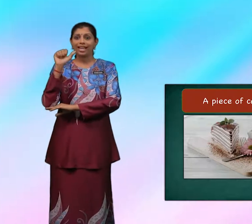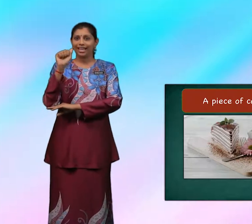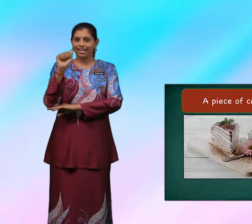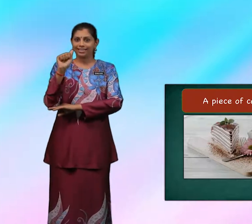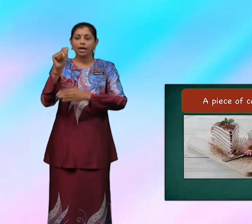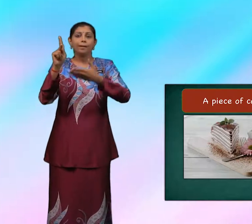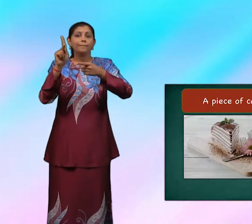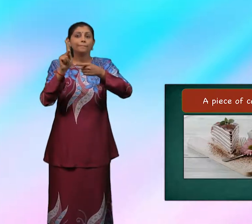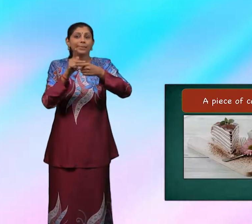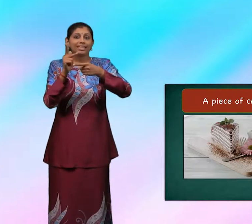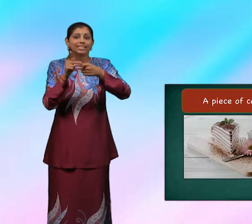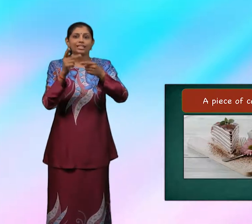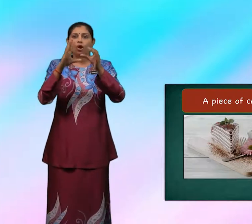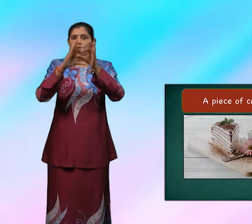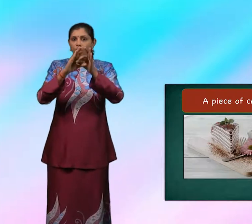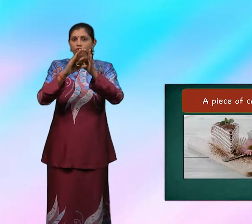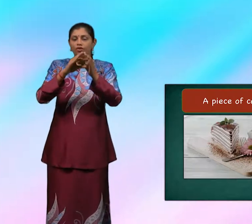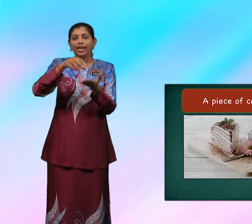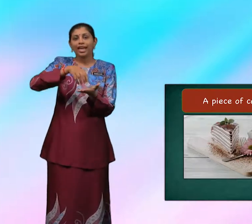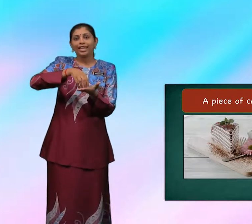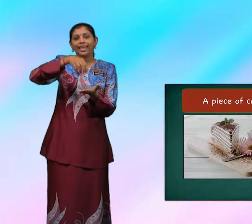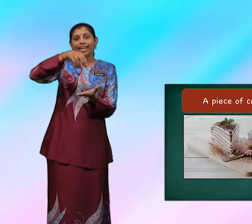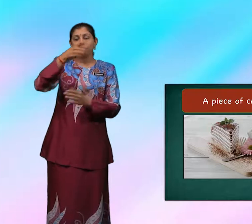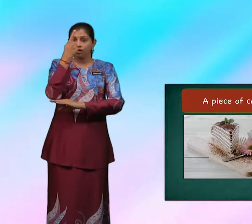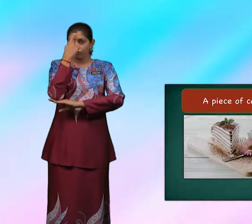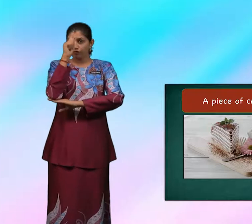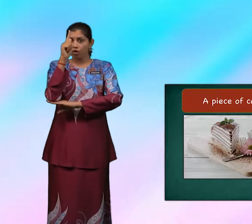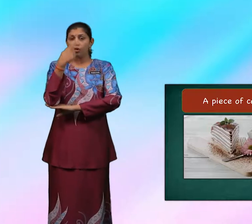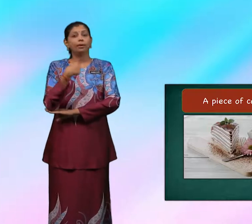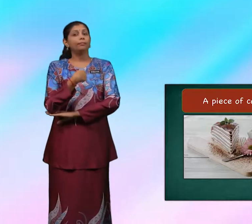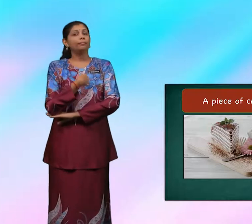a piece of cake for me.